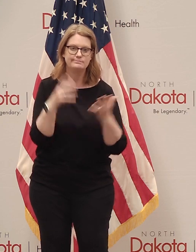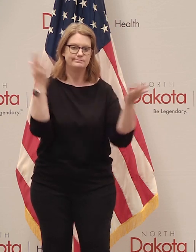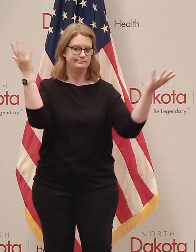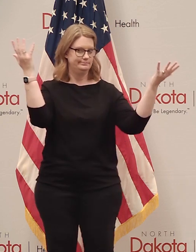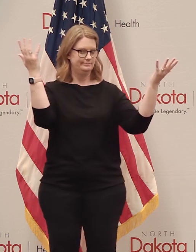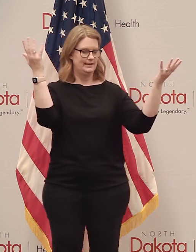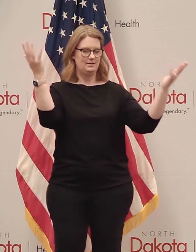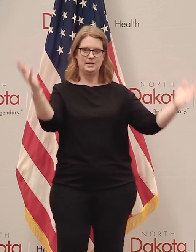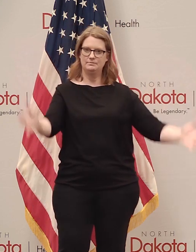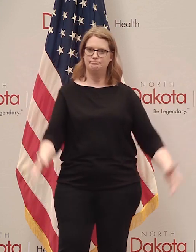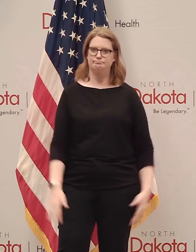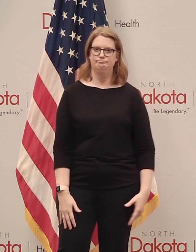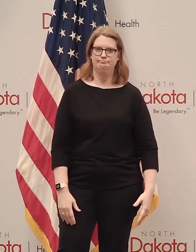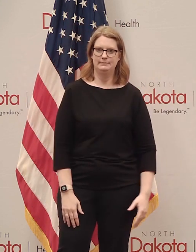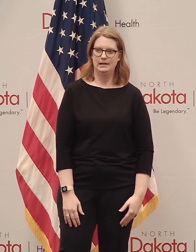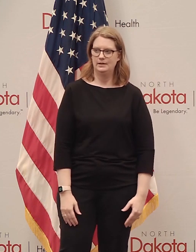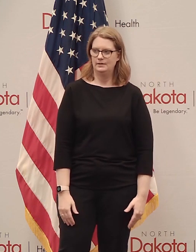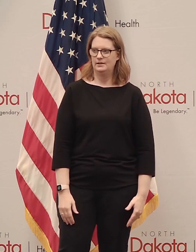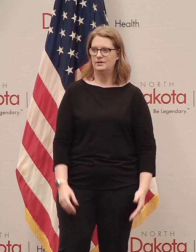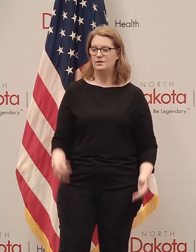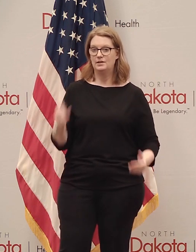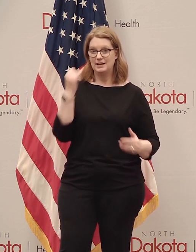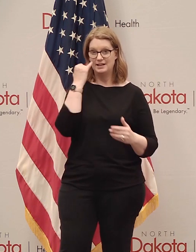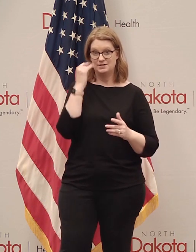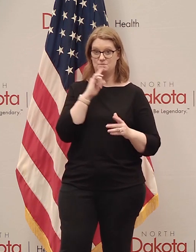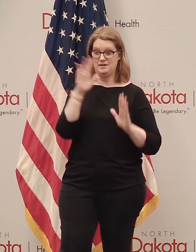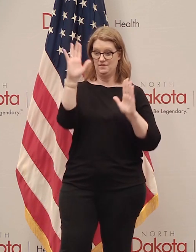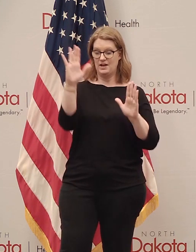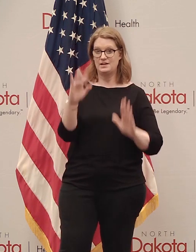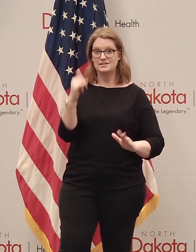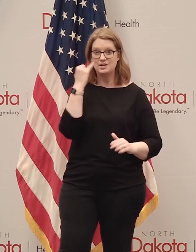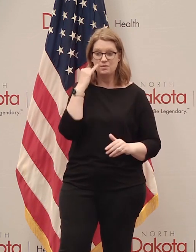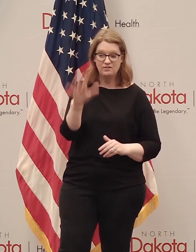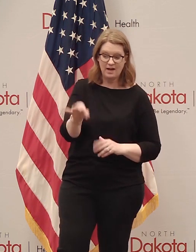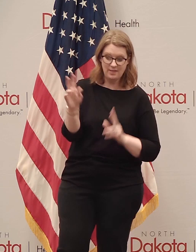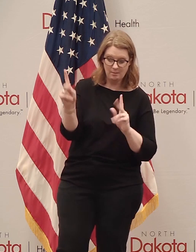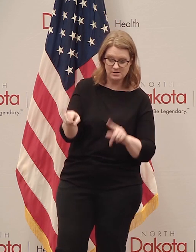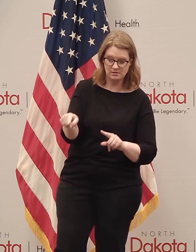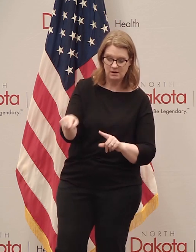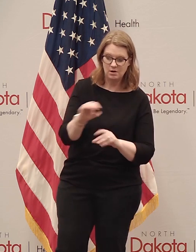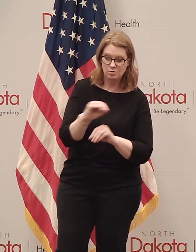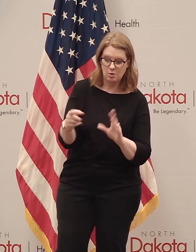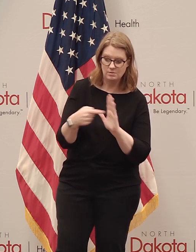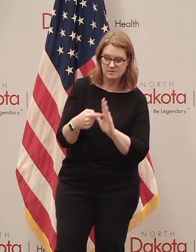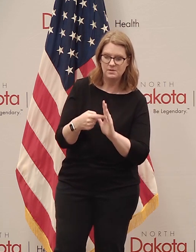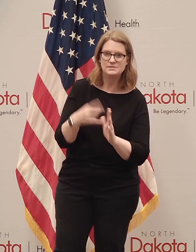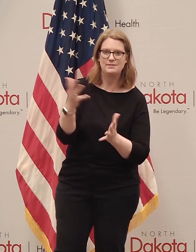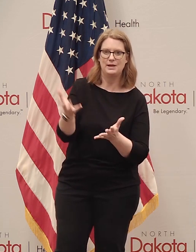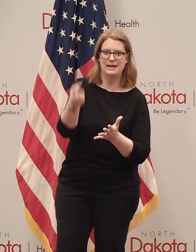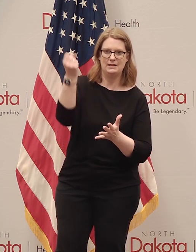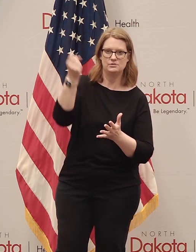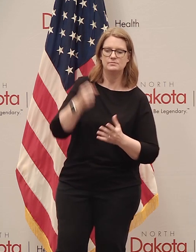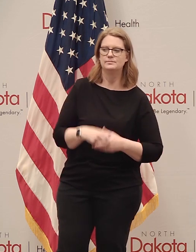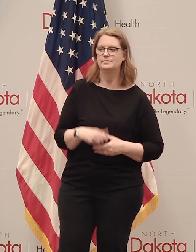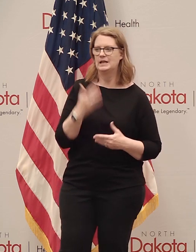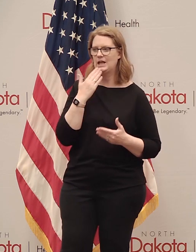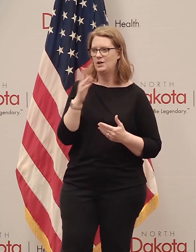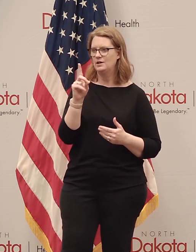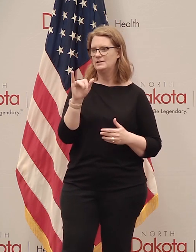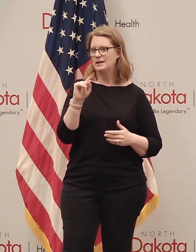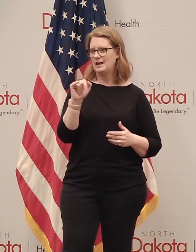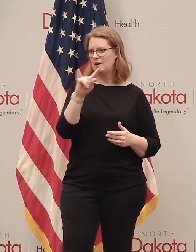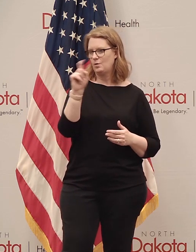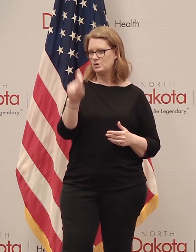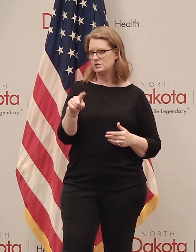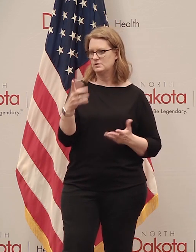It's always fantastic when we catch somebody who's asymptomatic, because that's one way we're probably really slowing the spread. But good data questions, Gene.